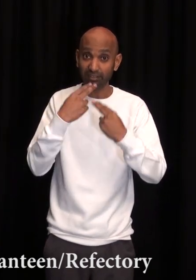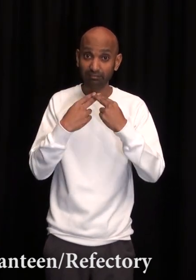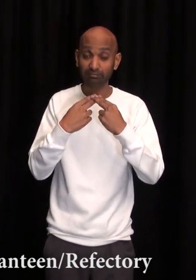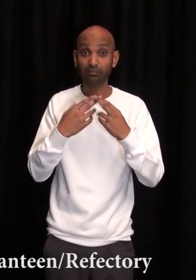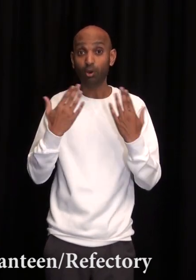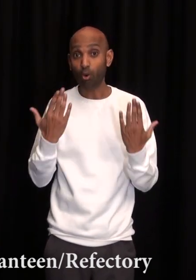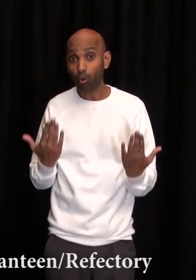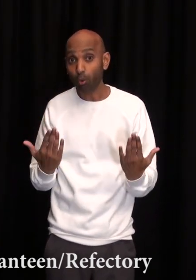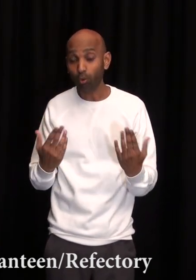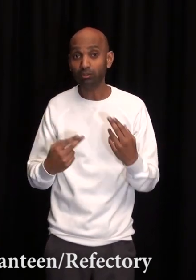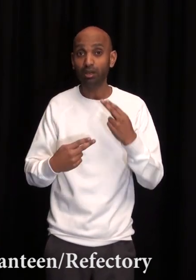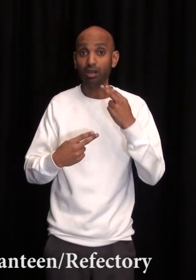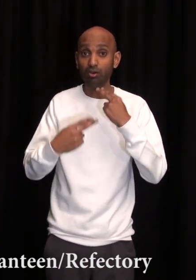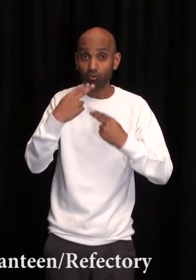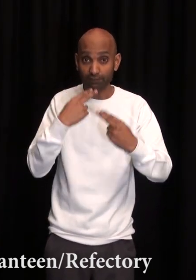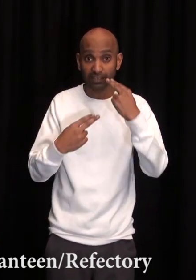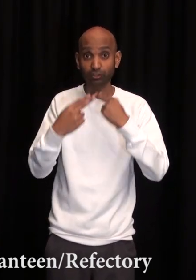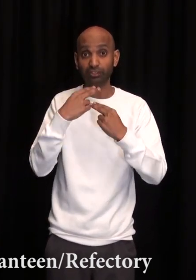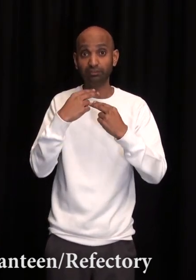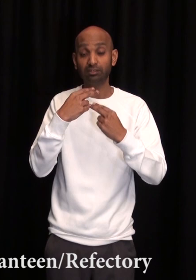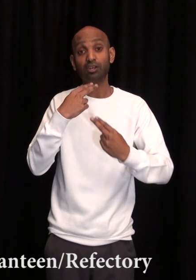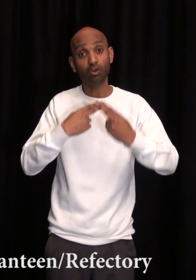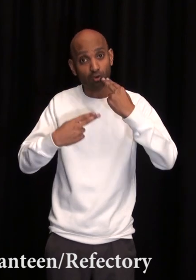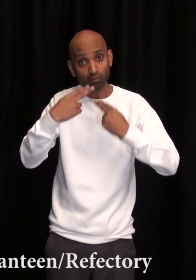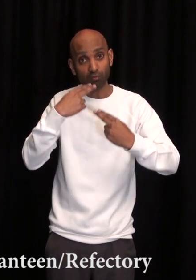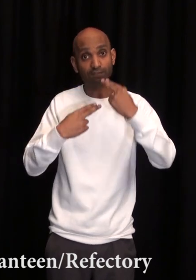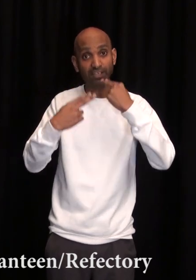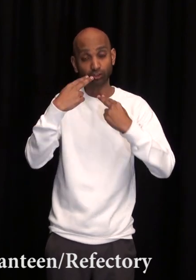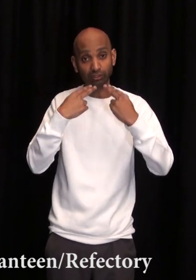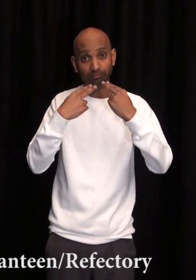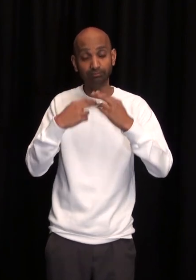canteen, or refectory, refectory.